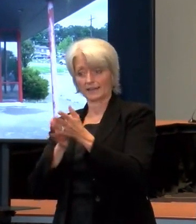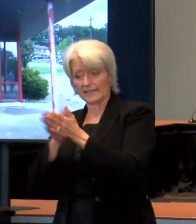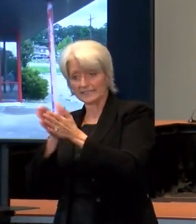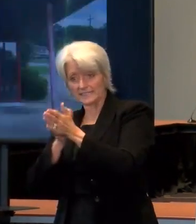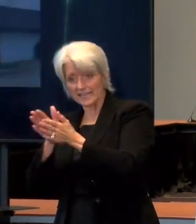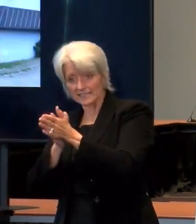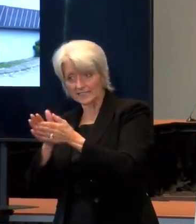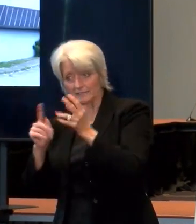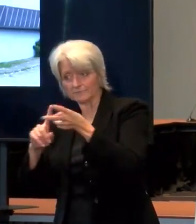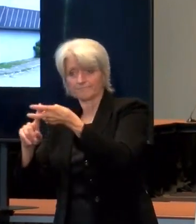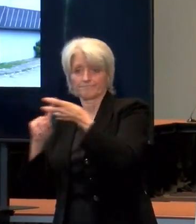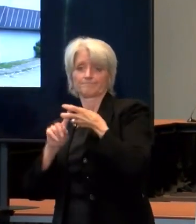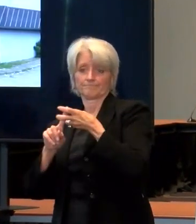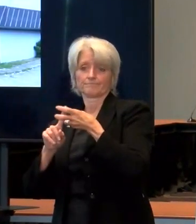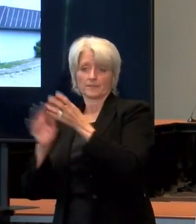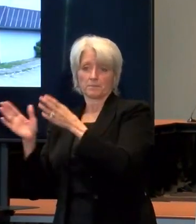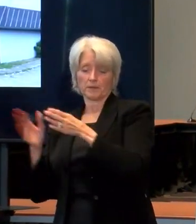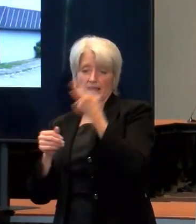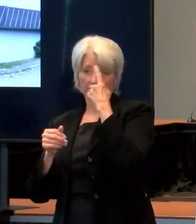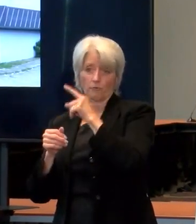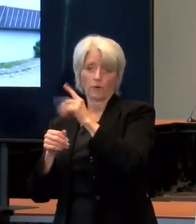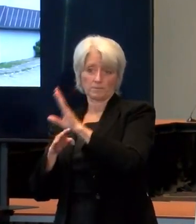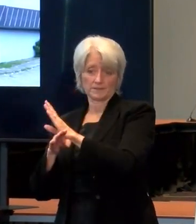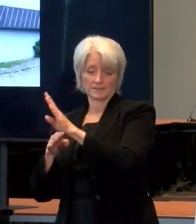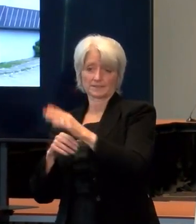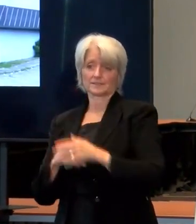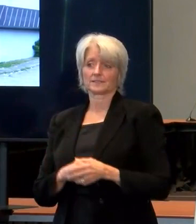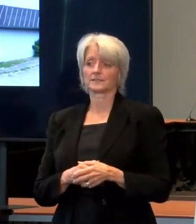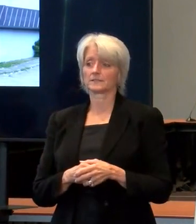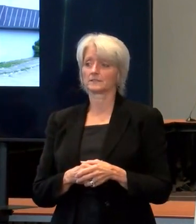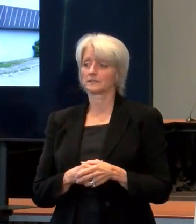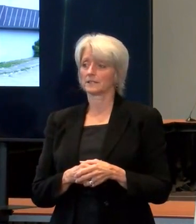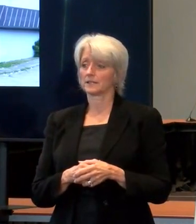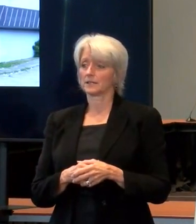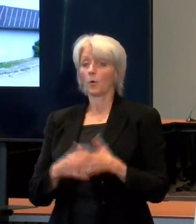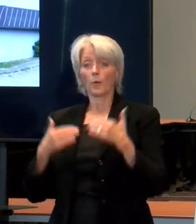630. So those were the 3 phases. Now we have some more